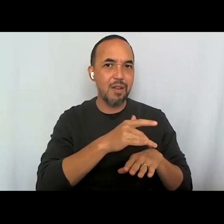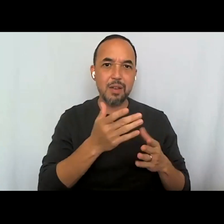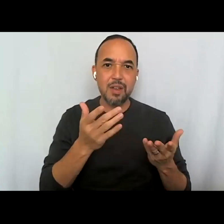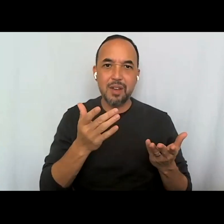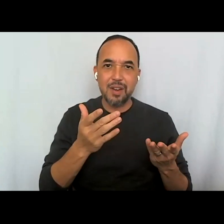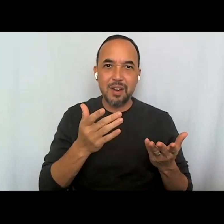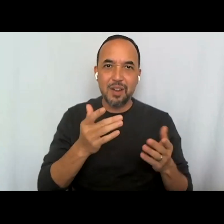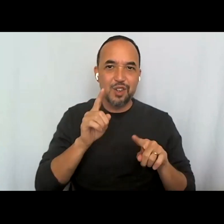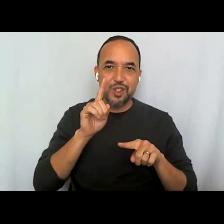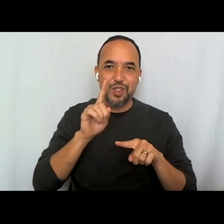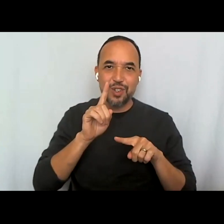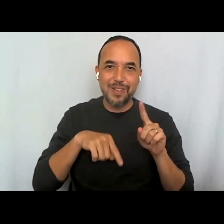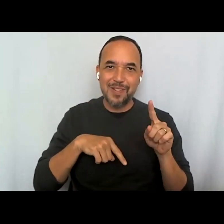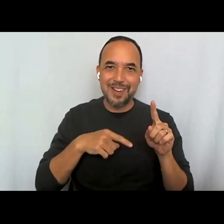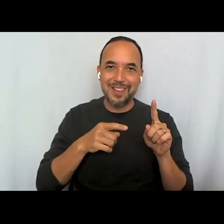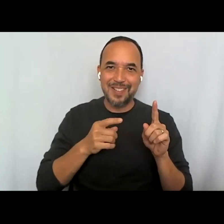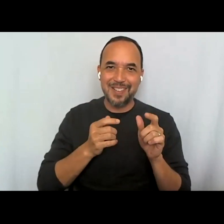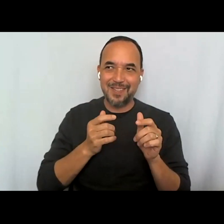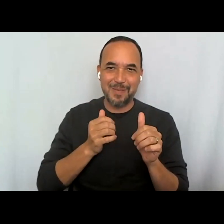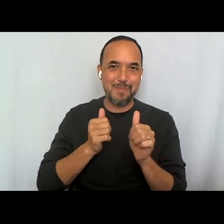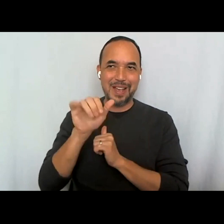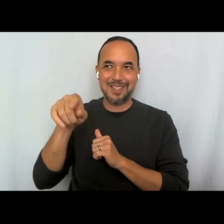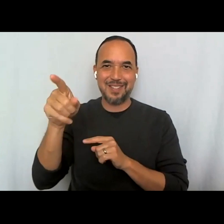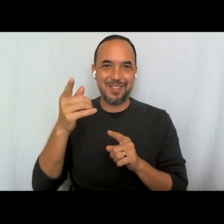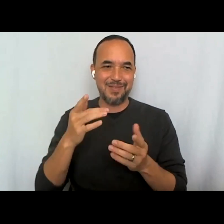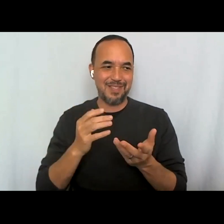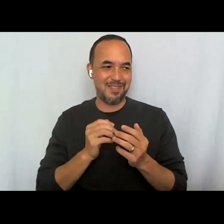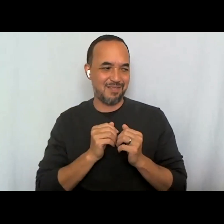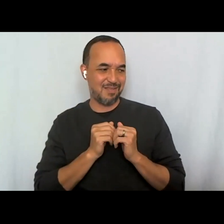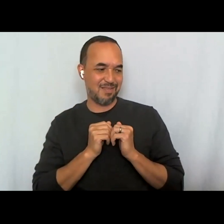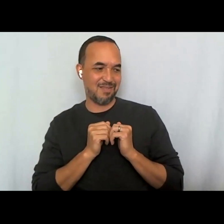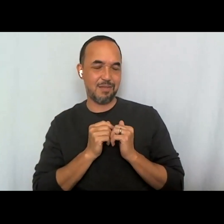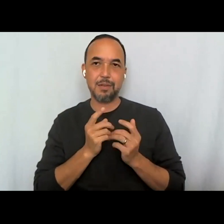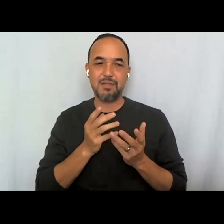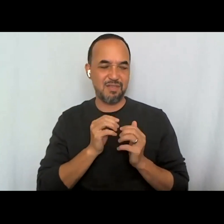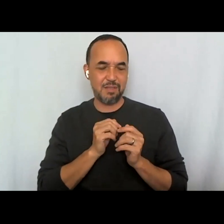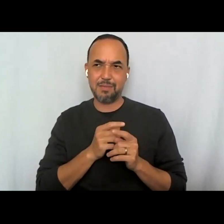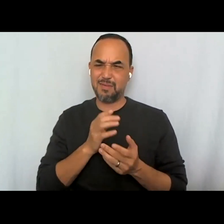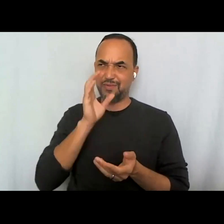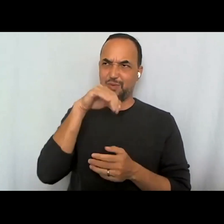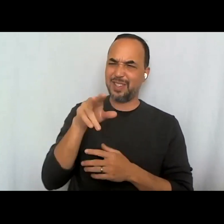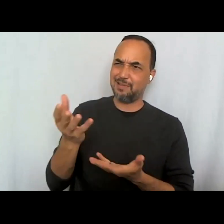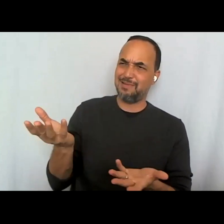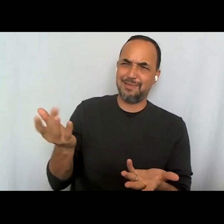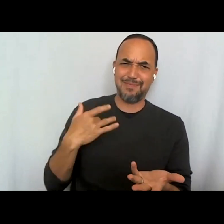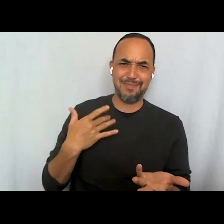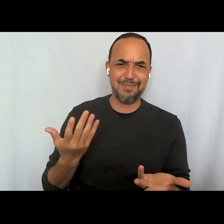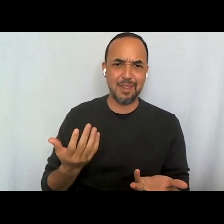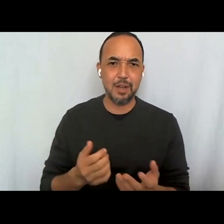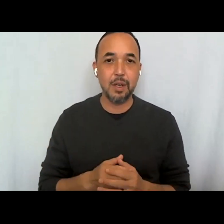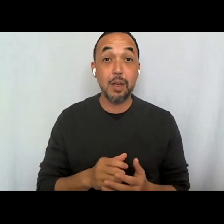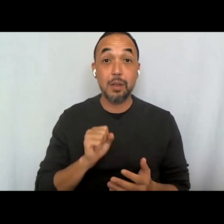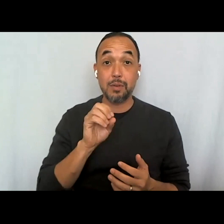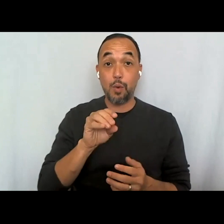It felt like that she was just staying back. It was really strange. So at that point, we knew